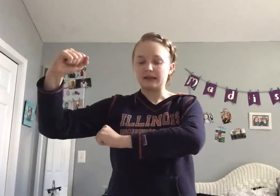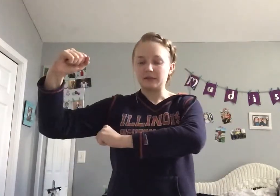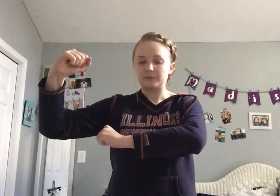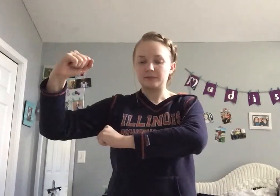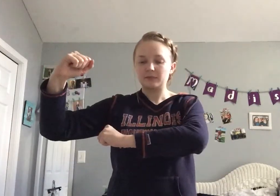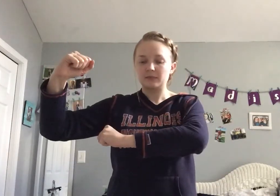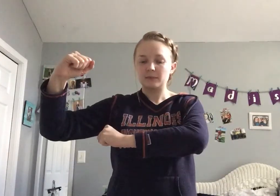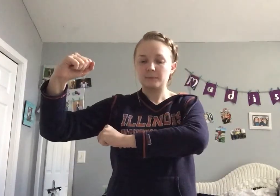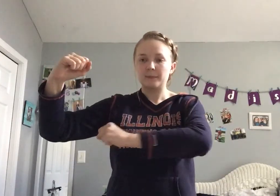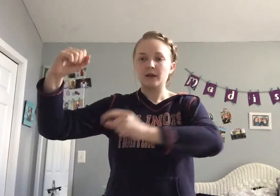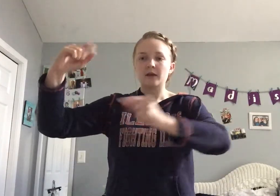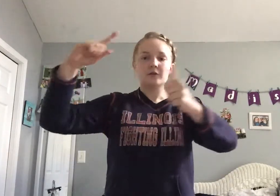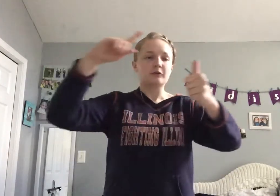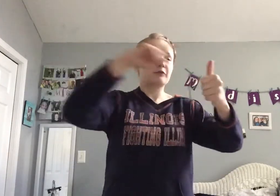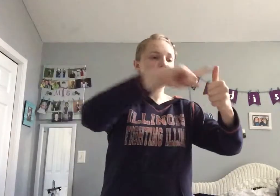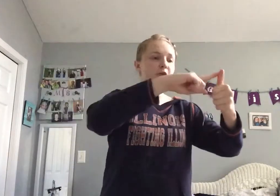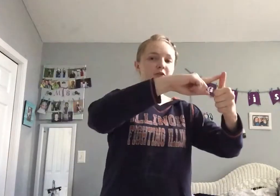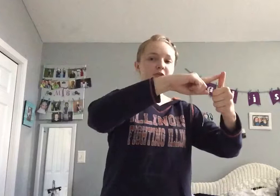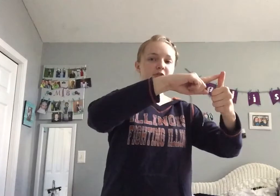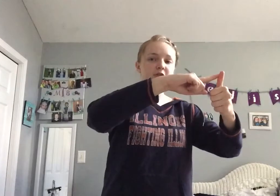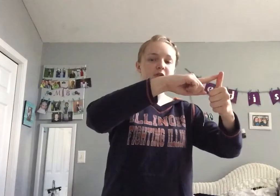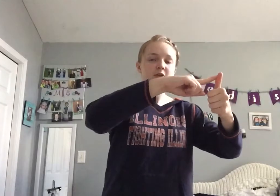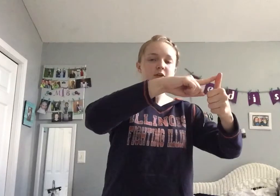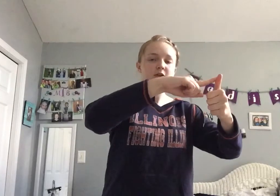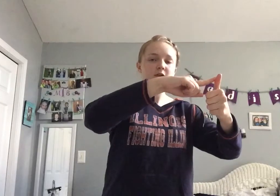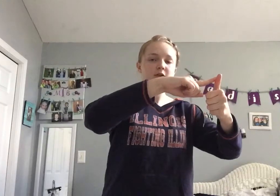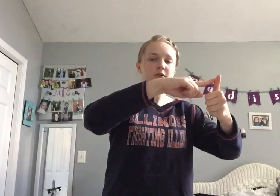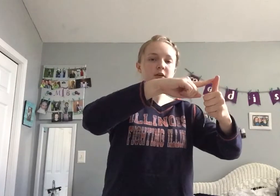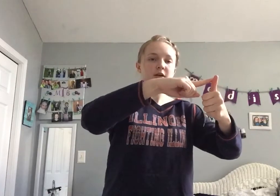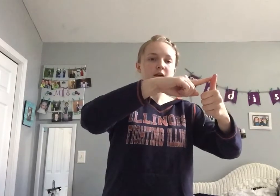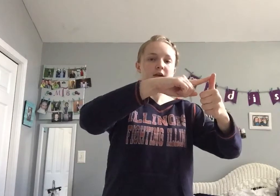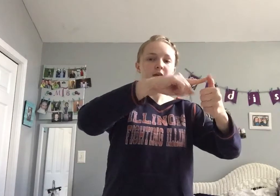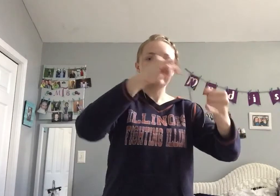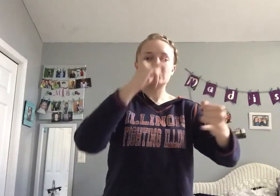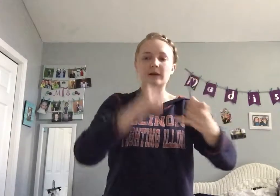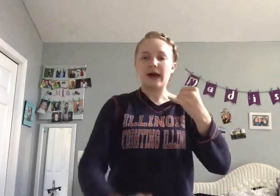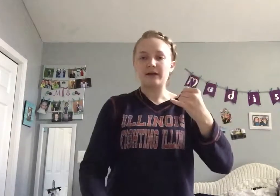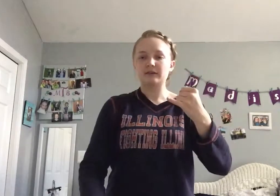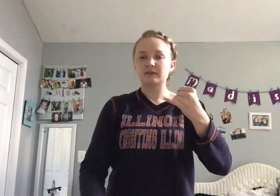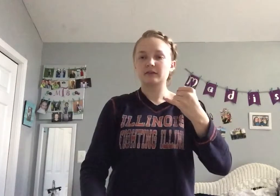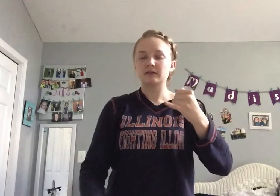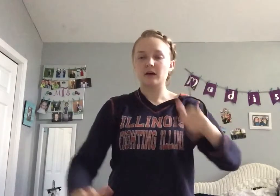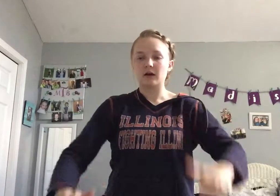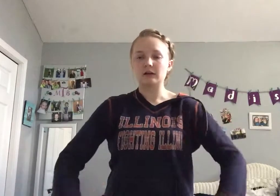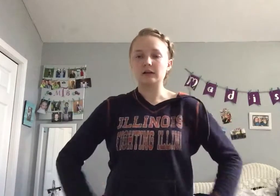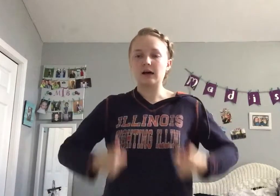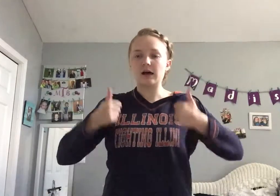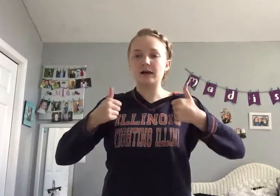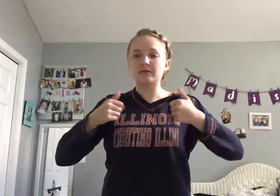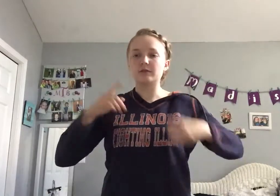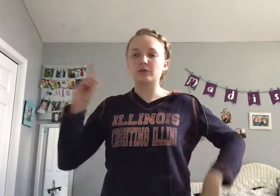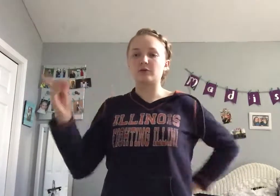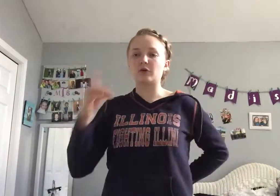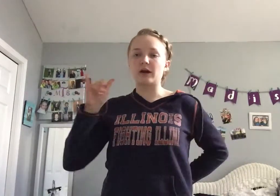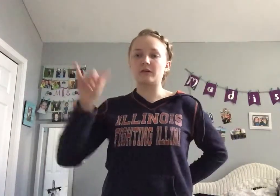almighty. The first, the last, alive,